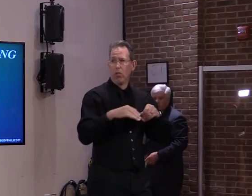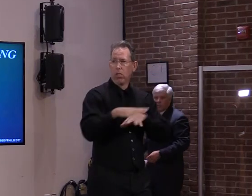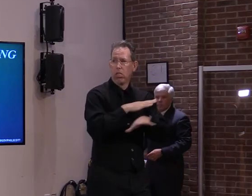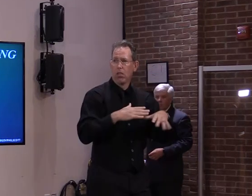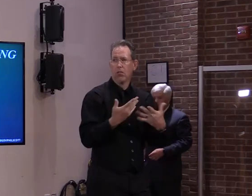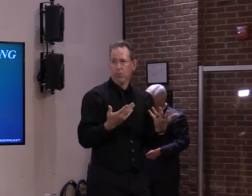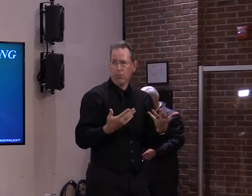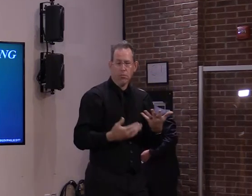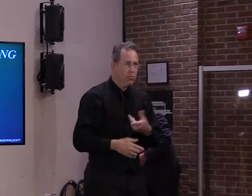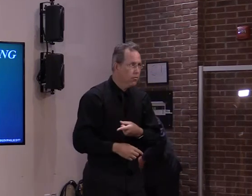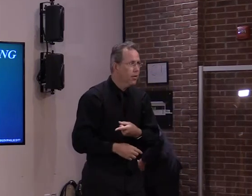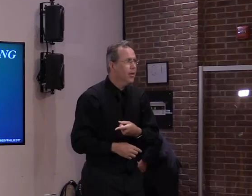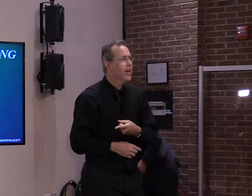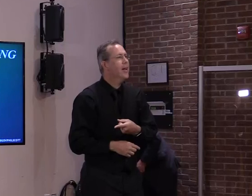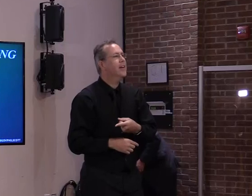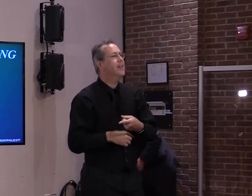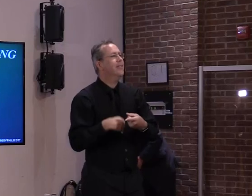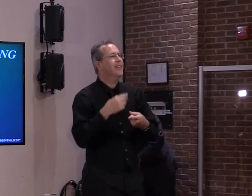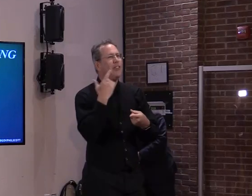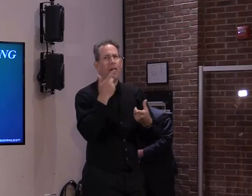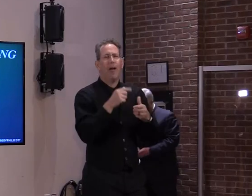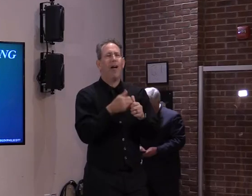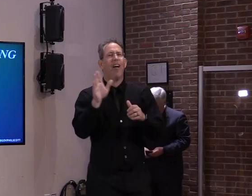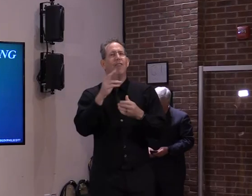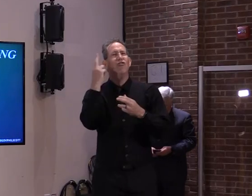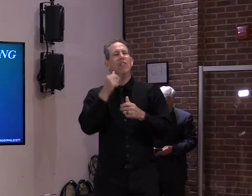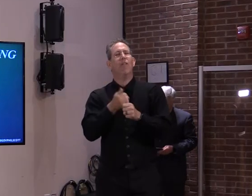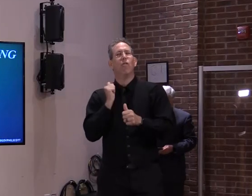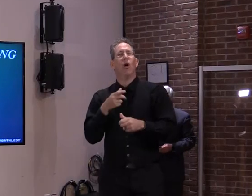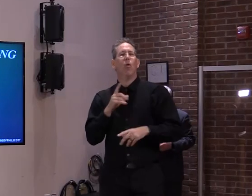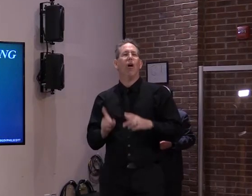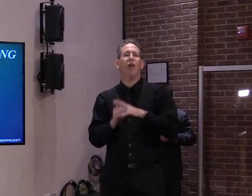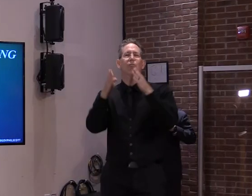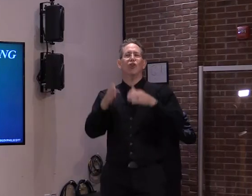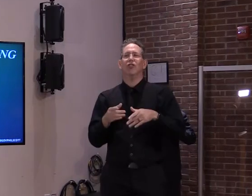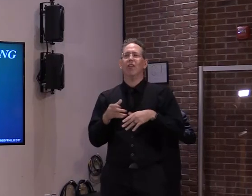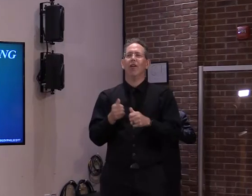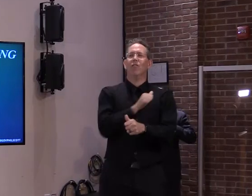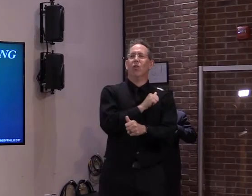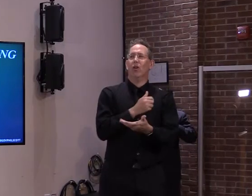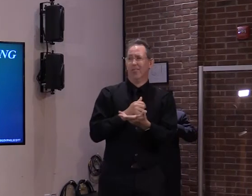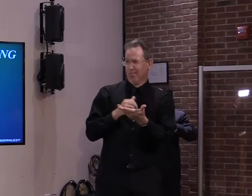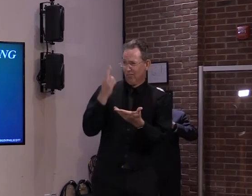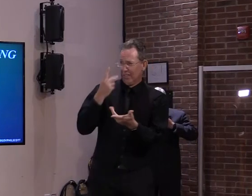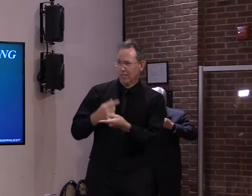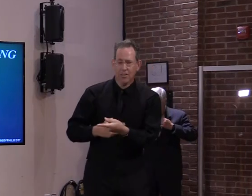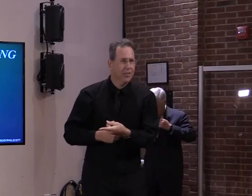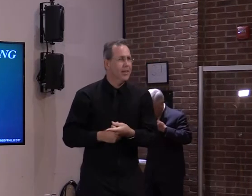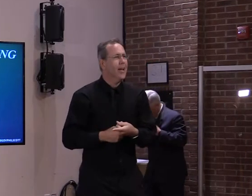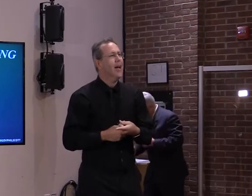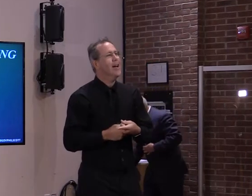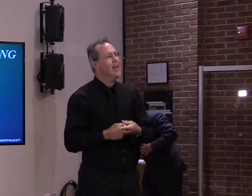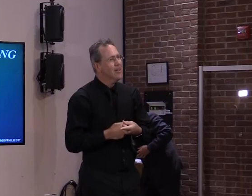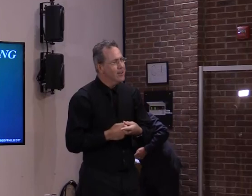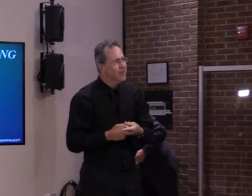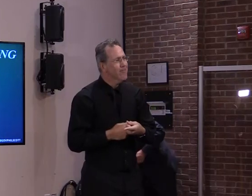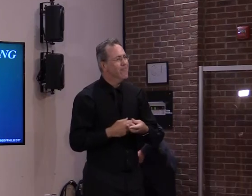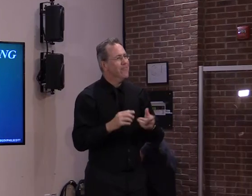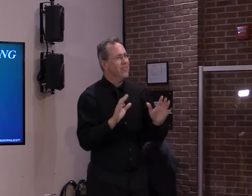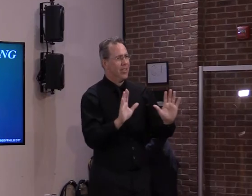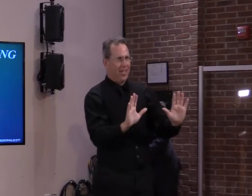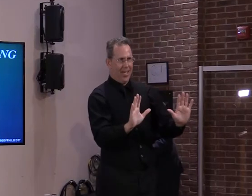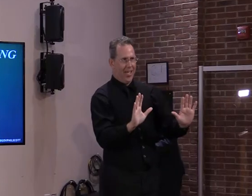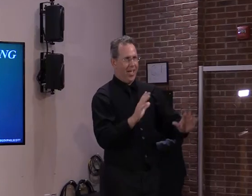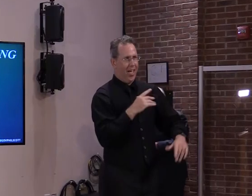Probably a better question for them. They're a separate branch of government, and they'll do what they want to do. But